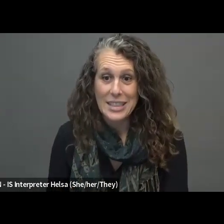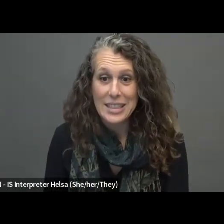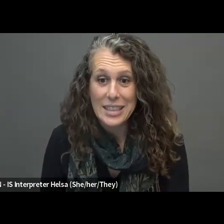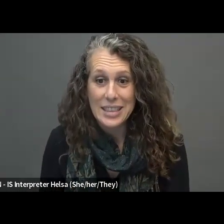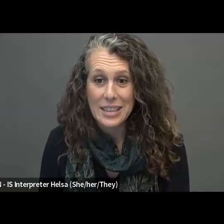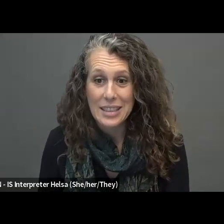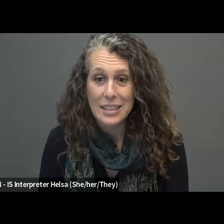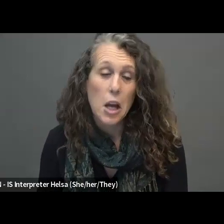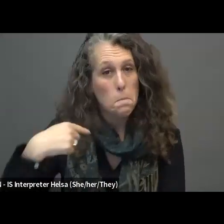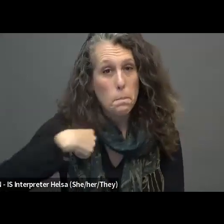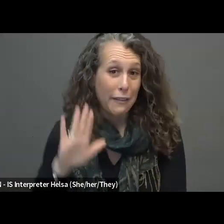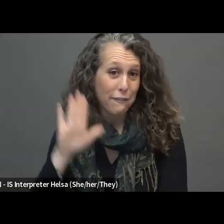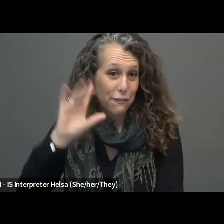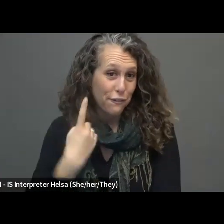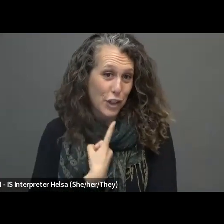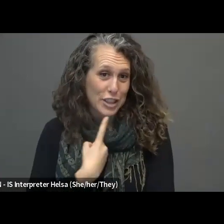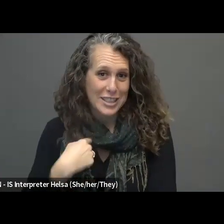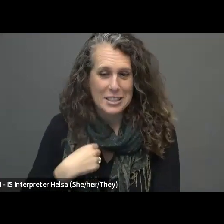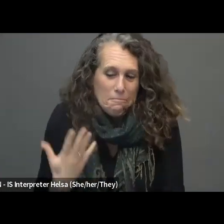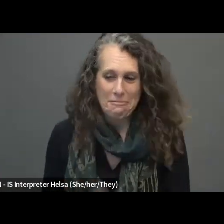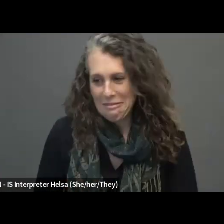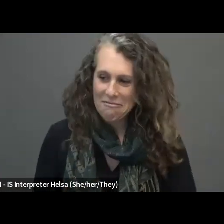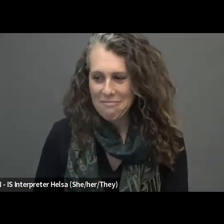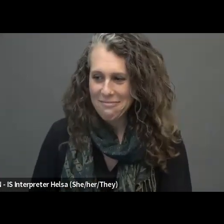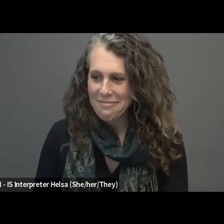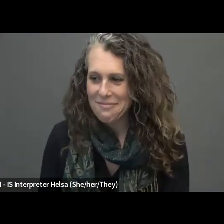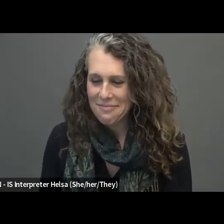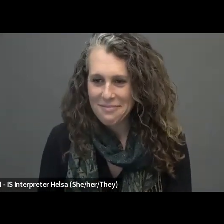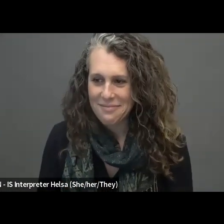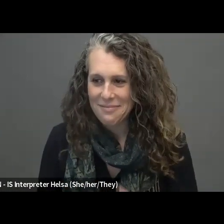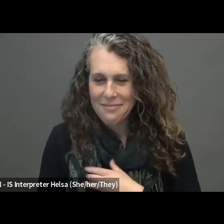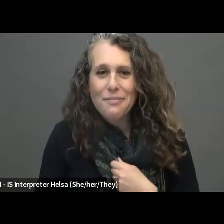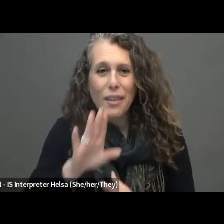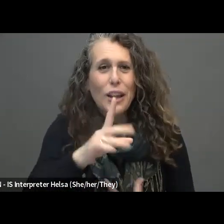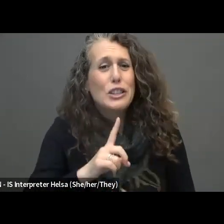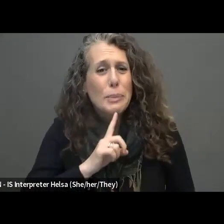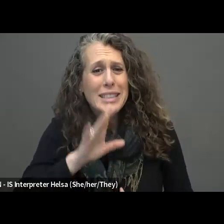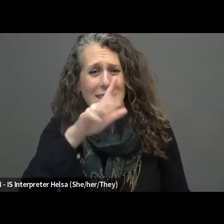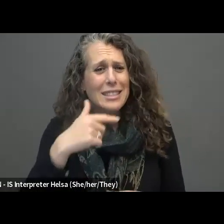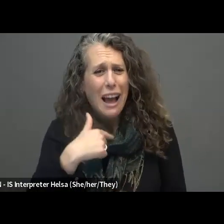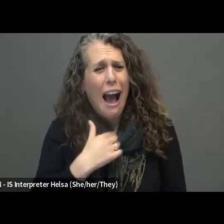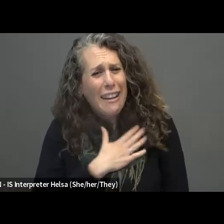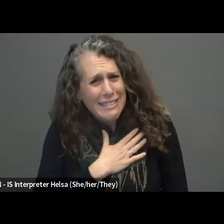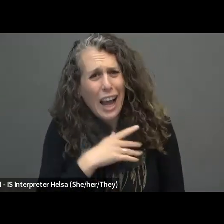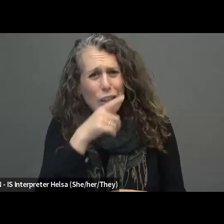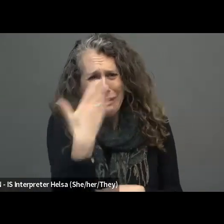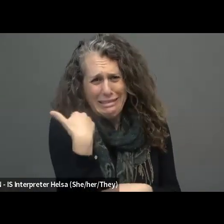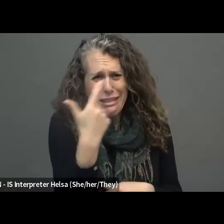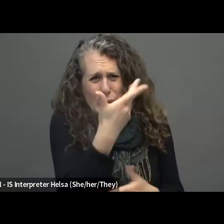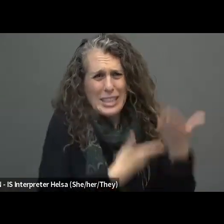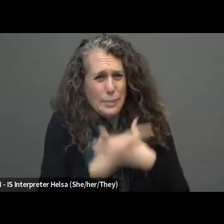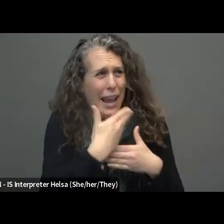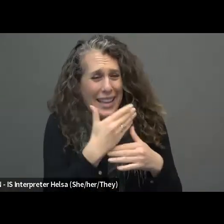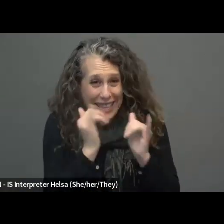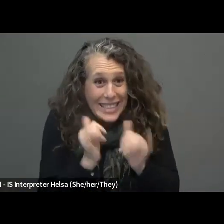I think I had my hand up first, doesn't matter. Thomas, I really enjoyed your comment just now because it's